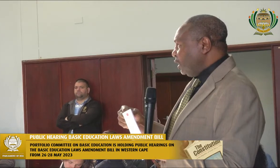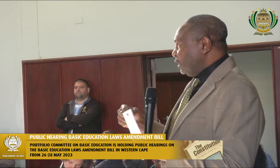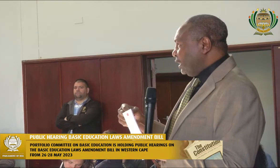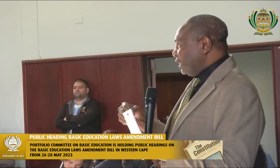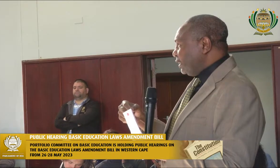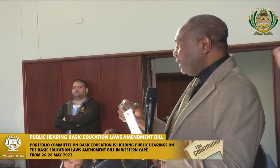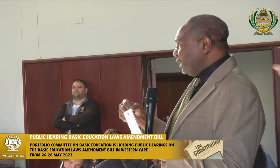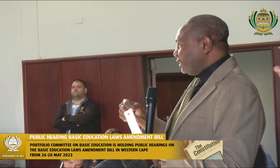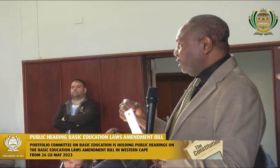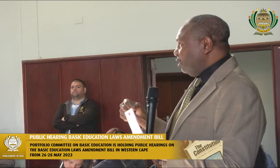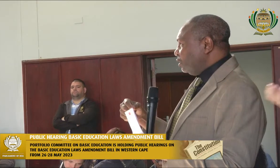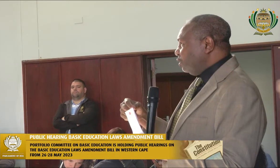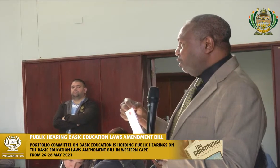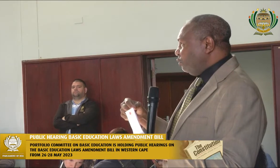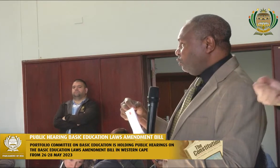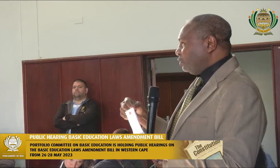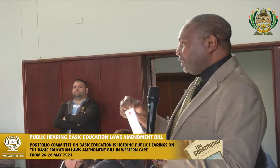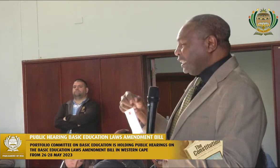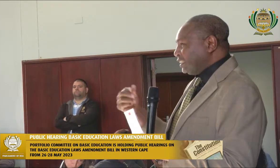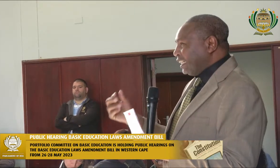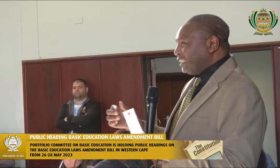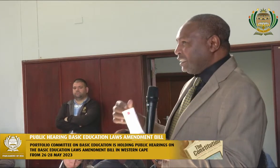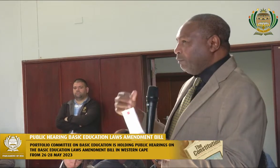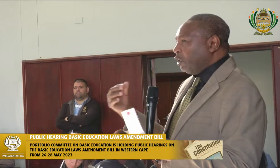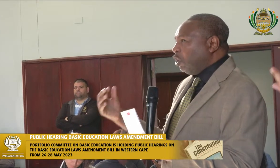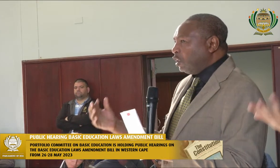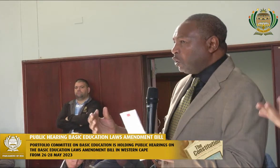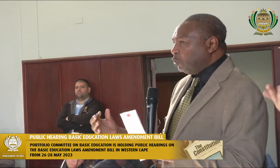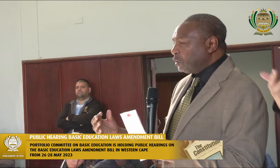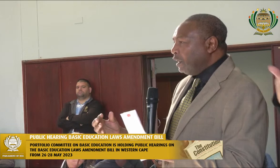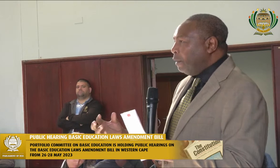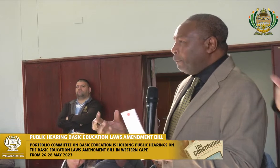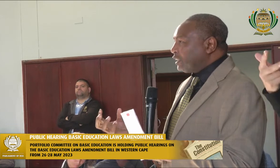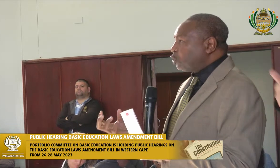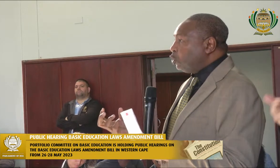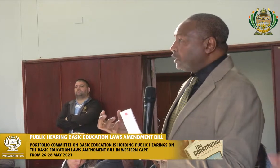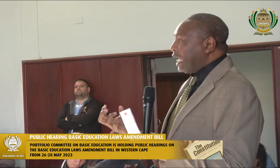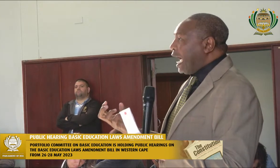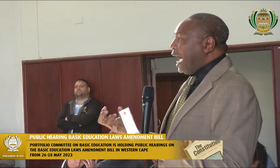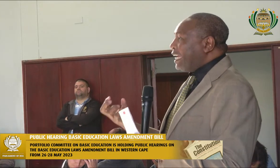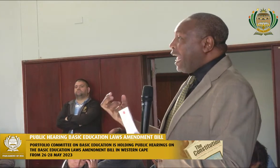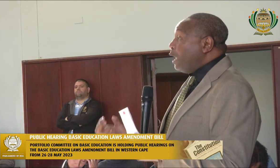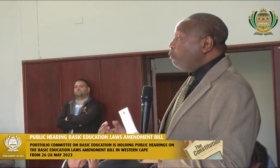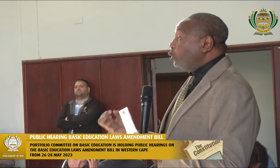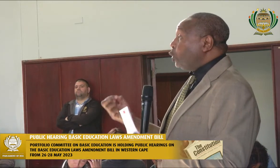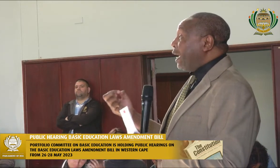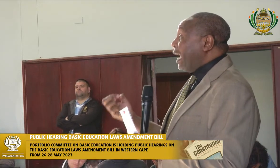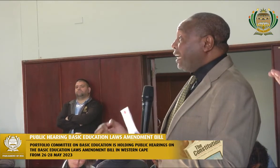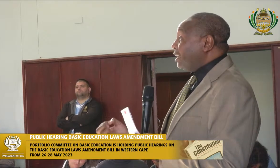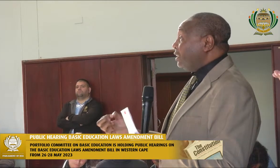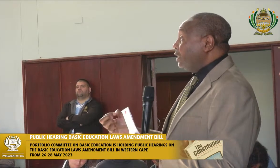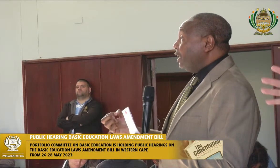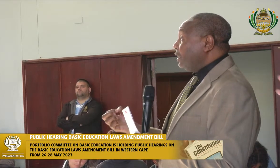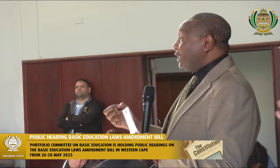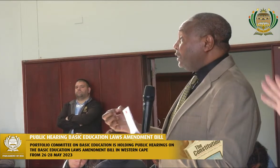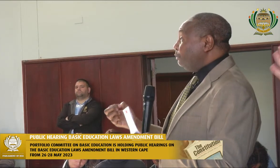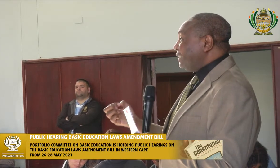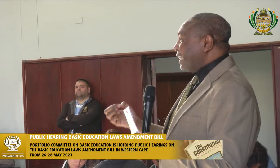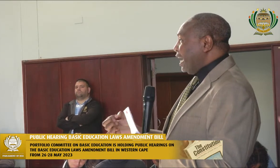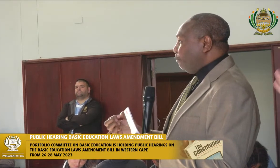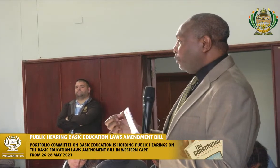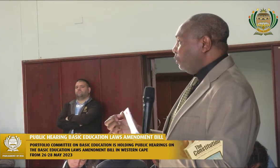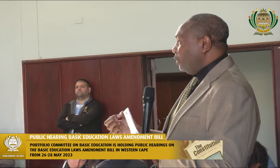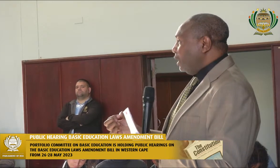schools, there's a lot of gangsterism and all those, but schools are unable to handle